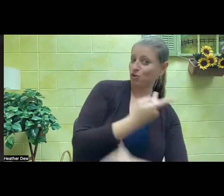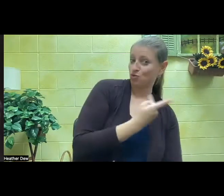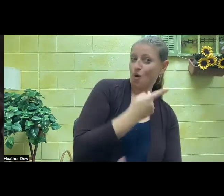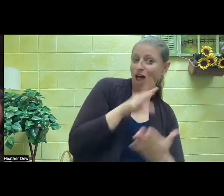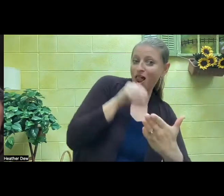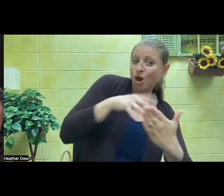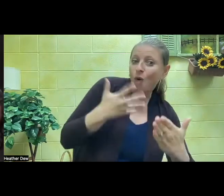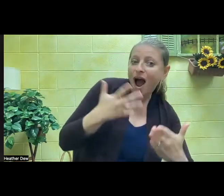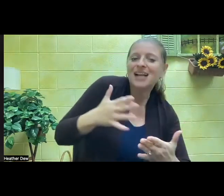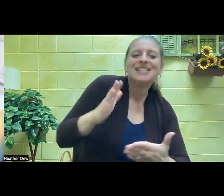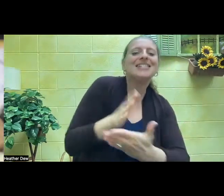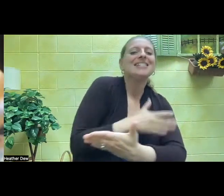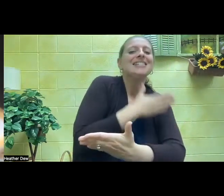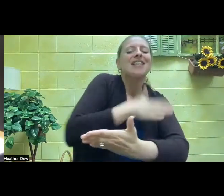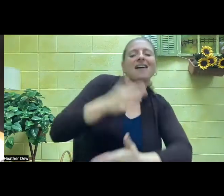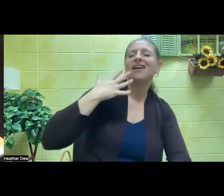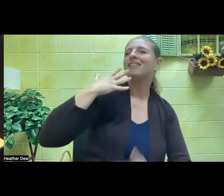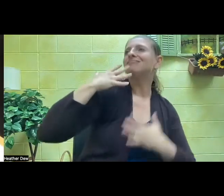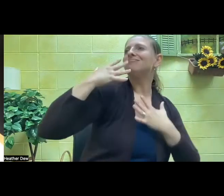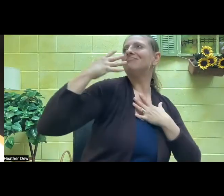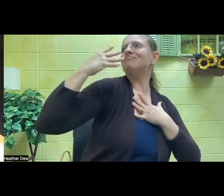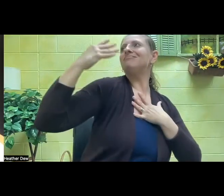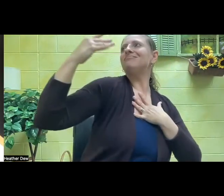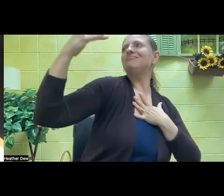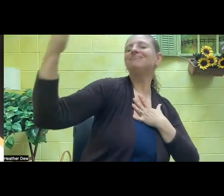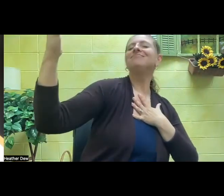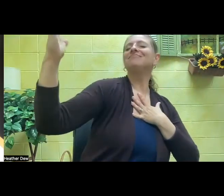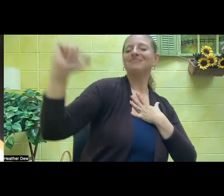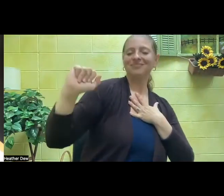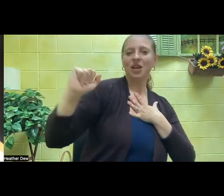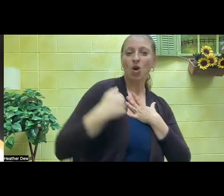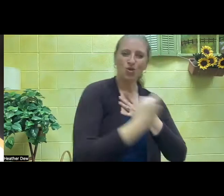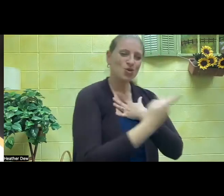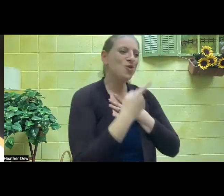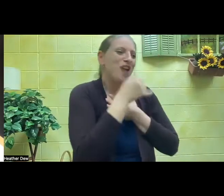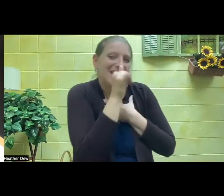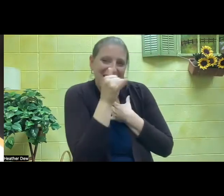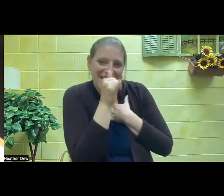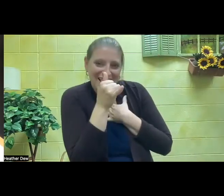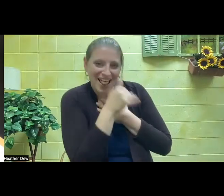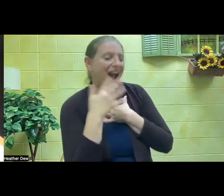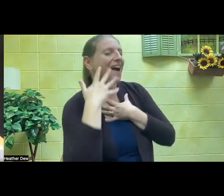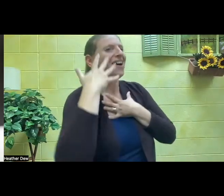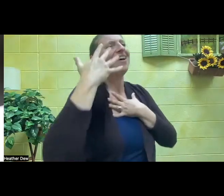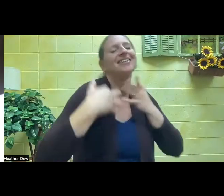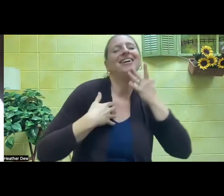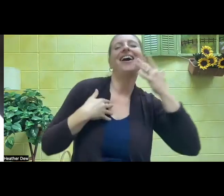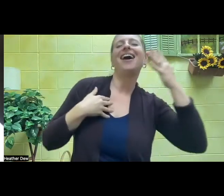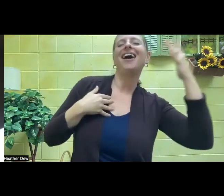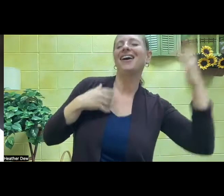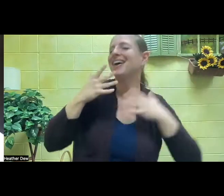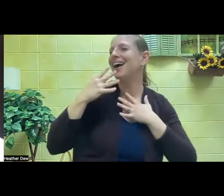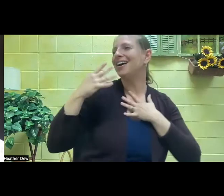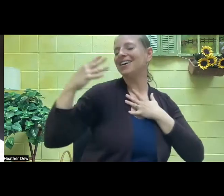them singing. We both opened our mouths to sing like the sopranos we heard on